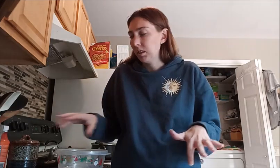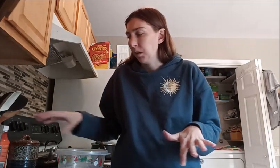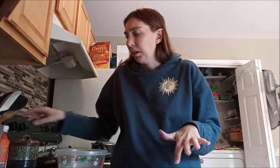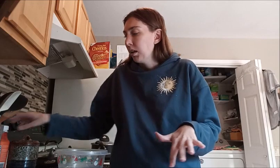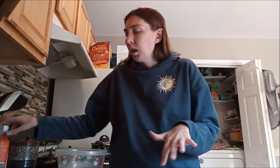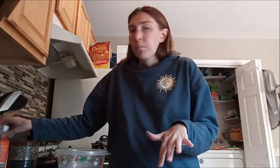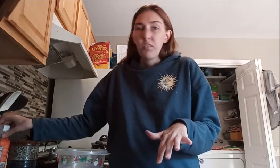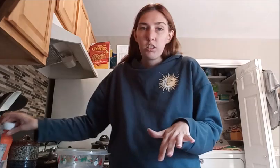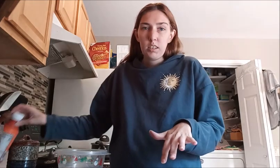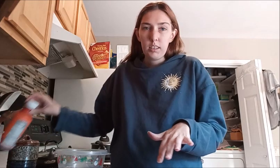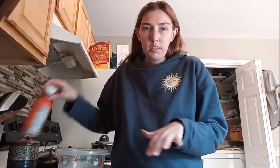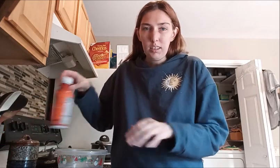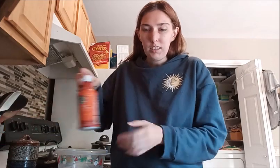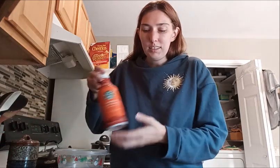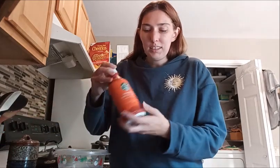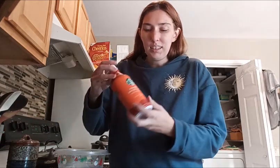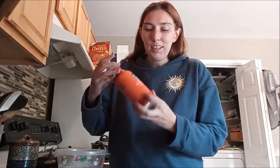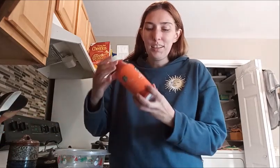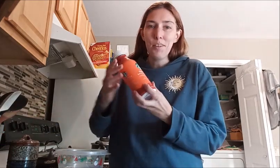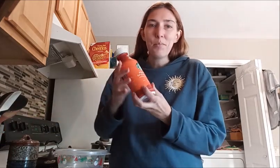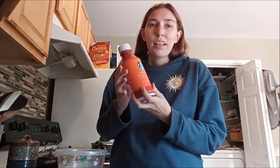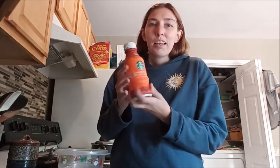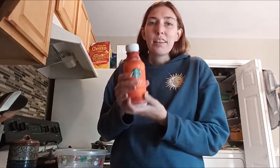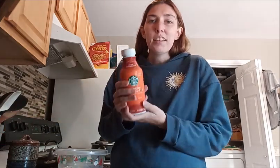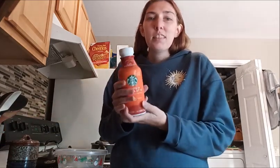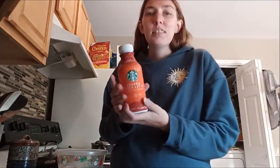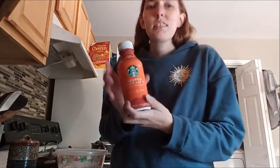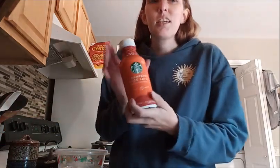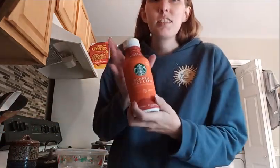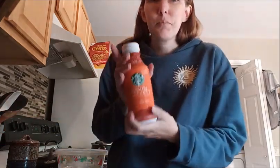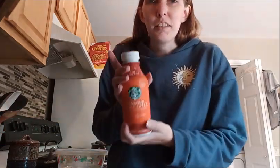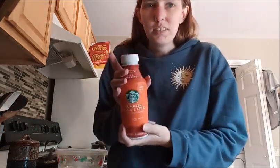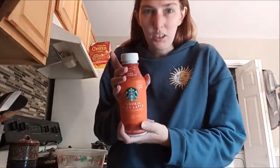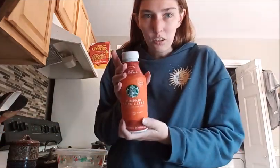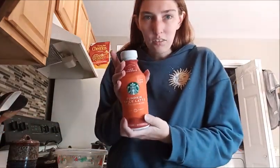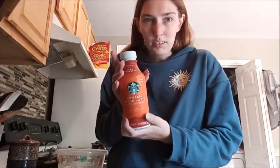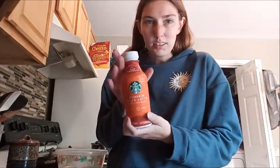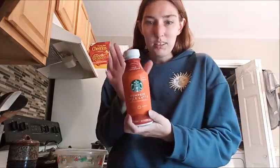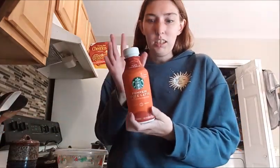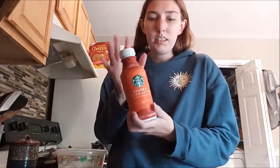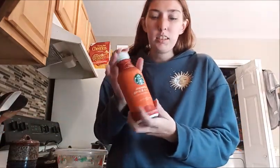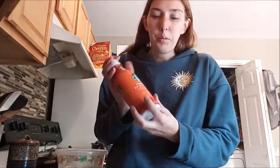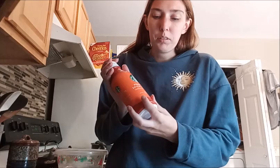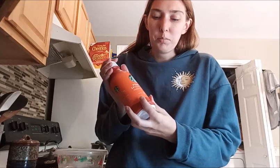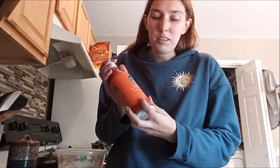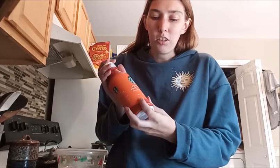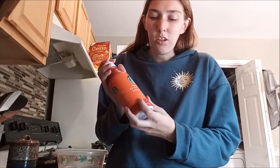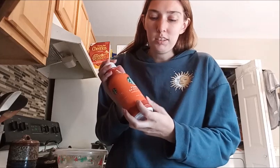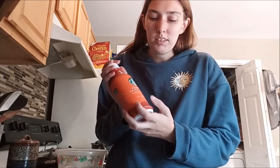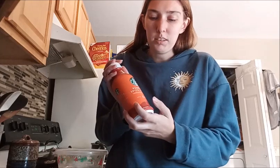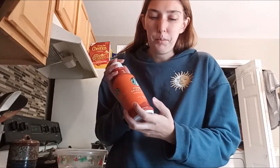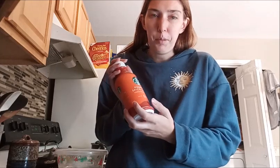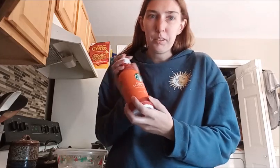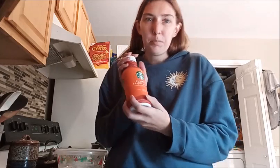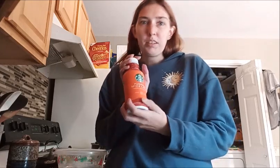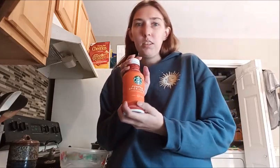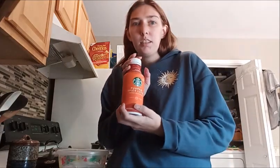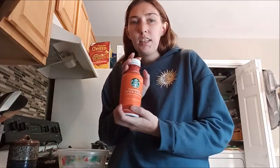time. The first thing is this is disgusting by itself. It does not taste like pumpkin spice at all. It says it's pumpkin spice